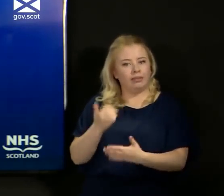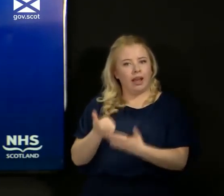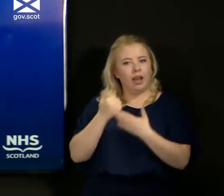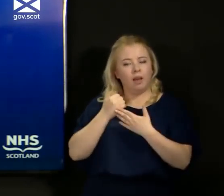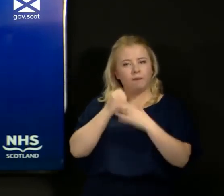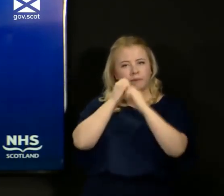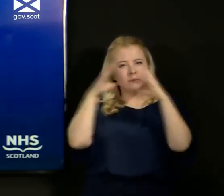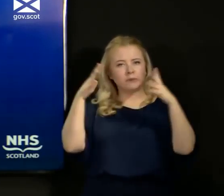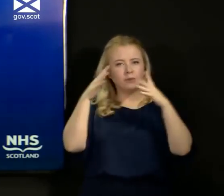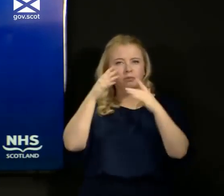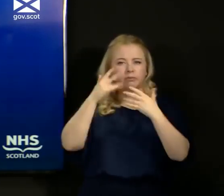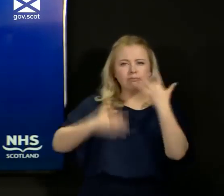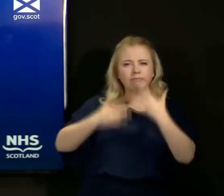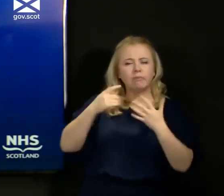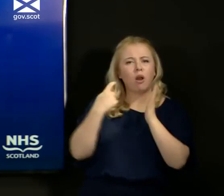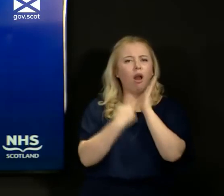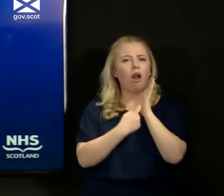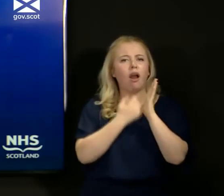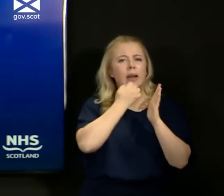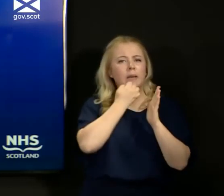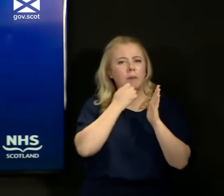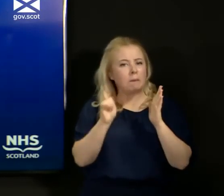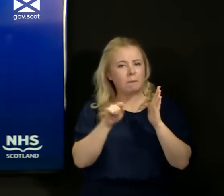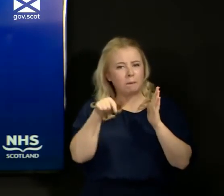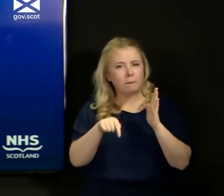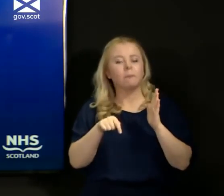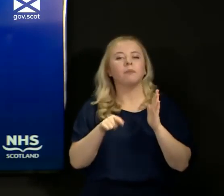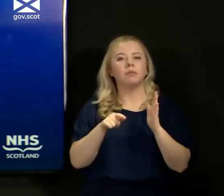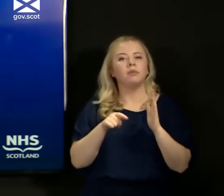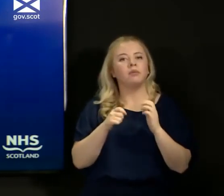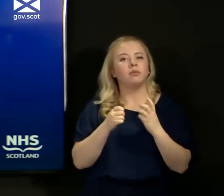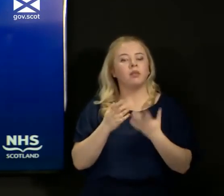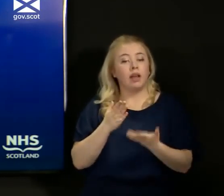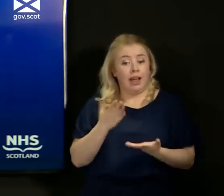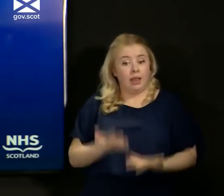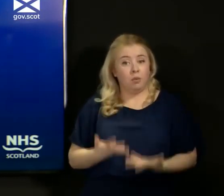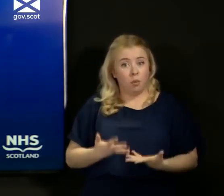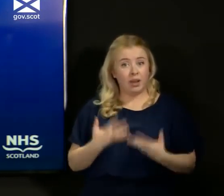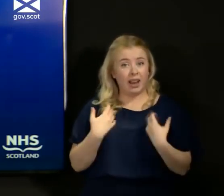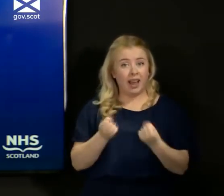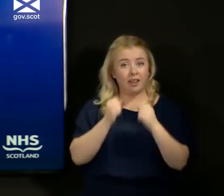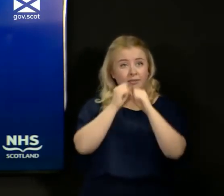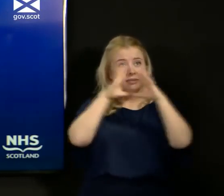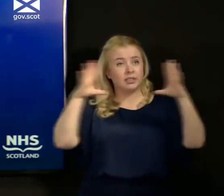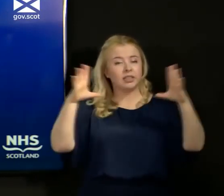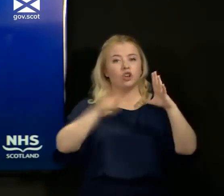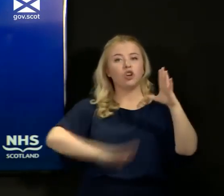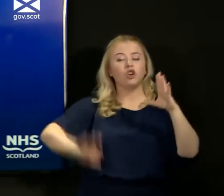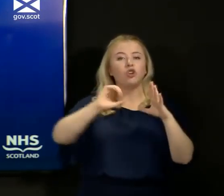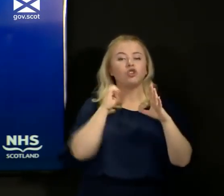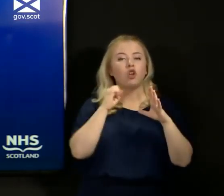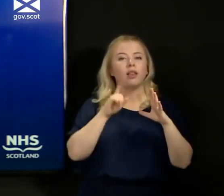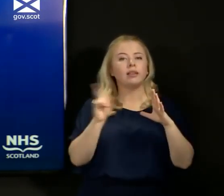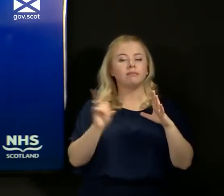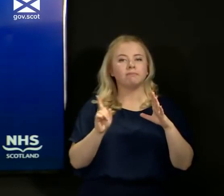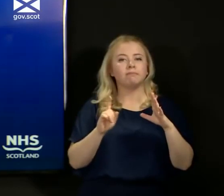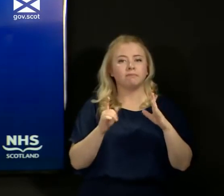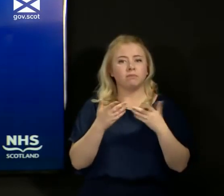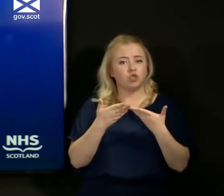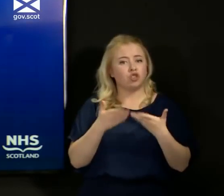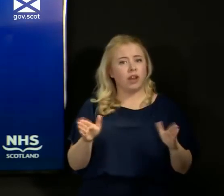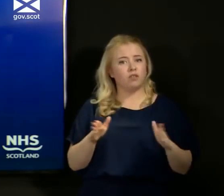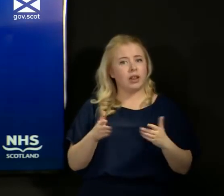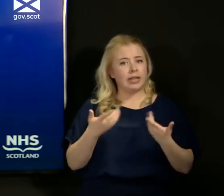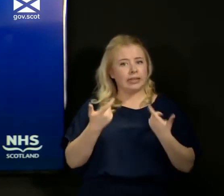the overall prevalence of disease in Scotland. And at the moment, what we have is a picture in Scotland which is generally one which